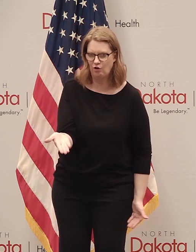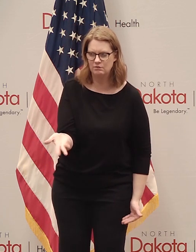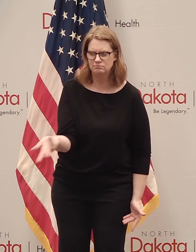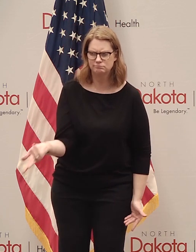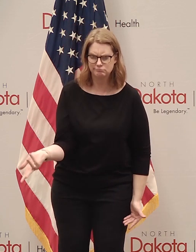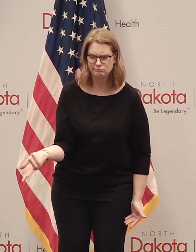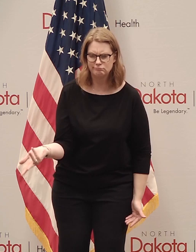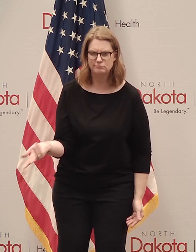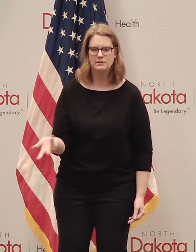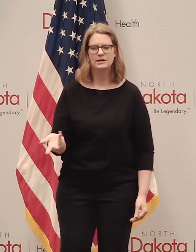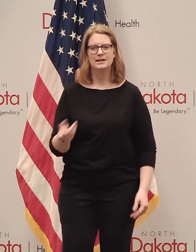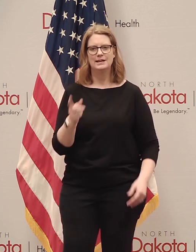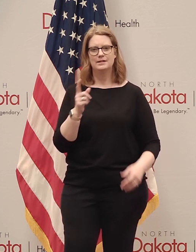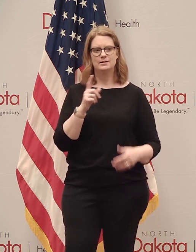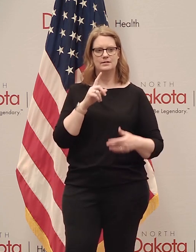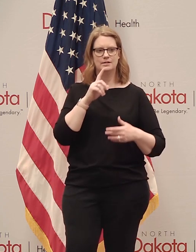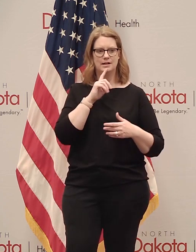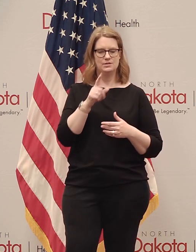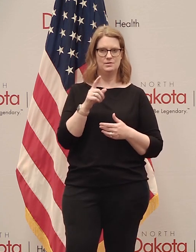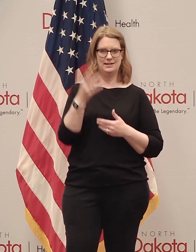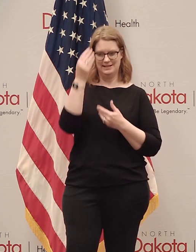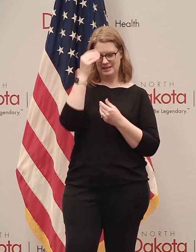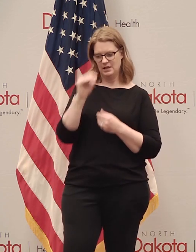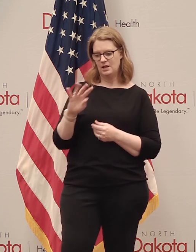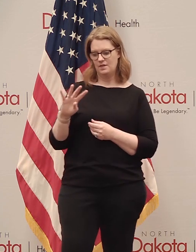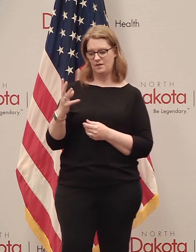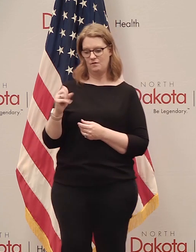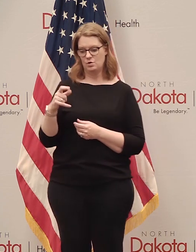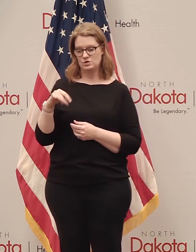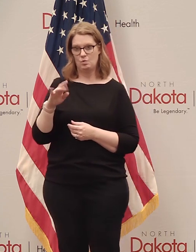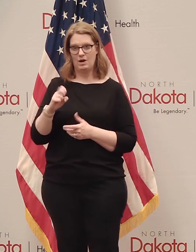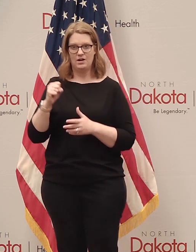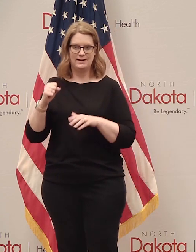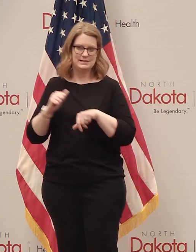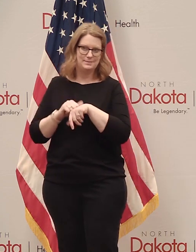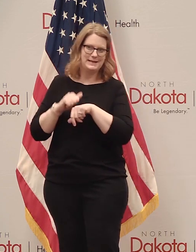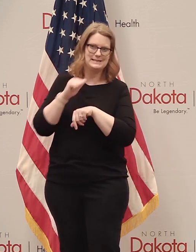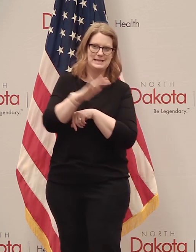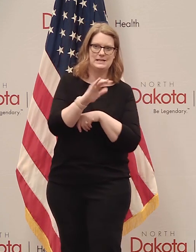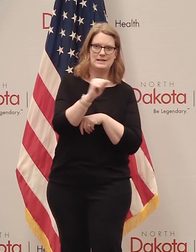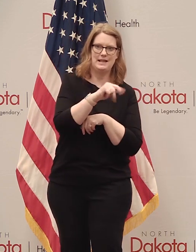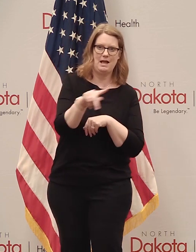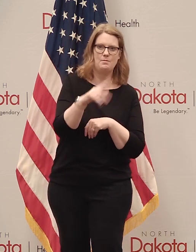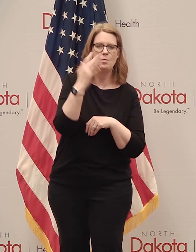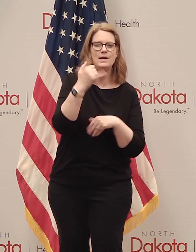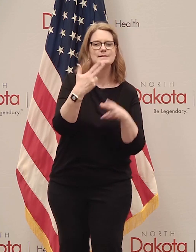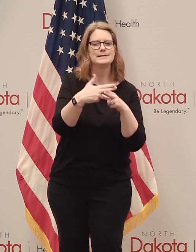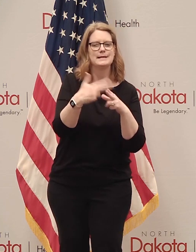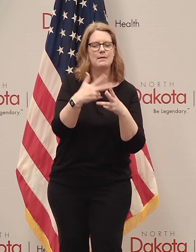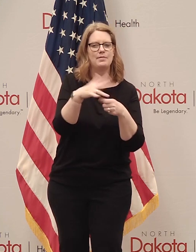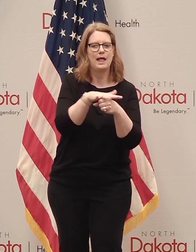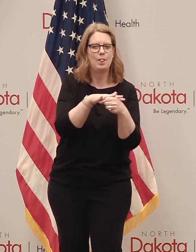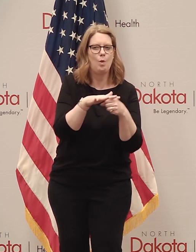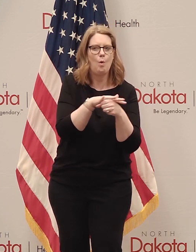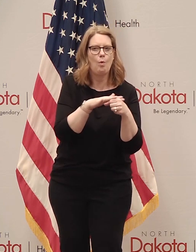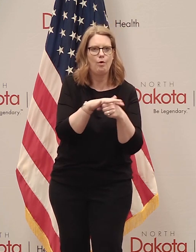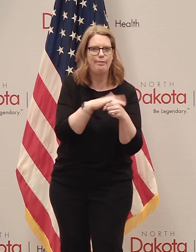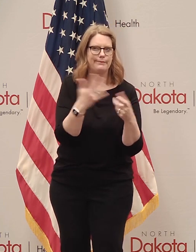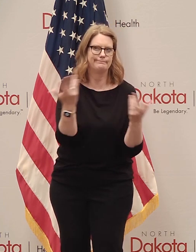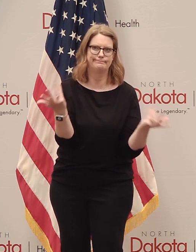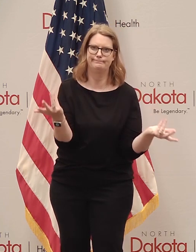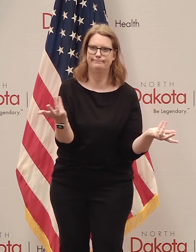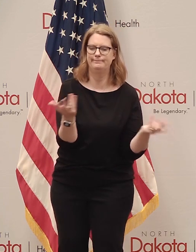it's really the data from Foursquare is coming to the app because it's the name of that local, say